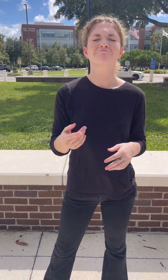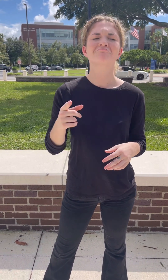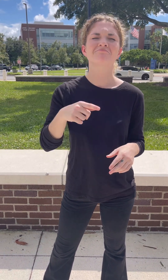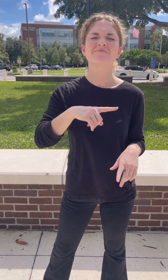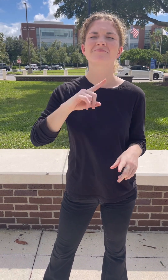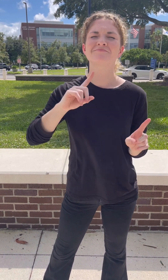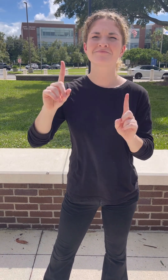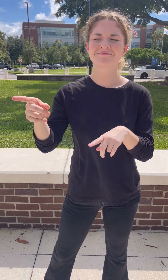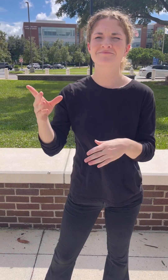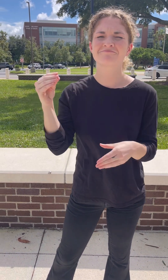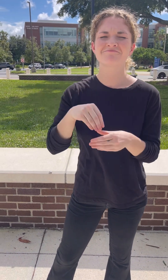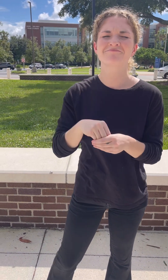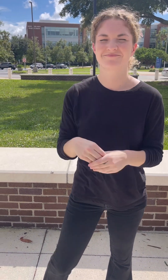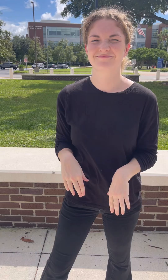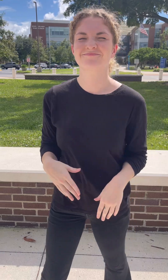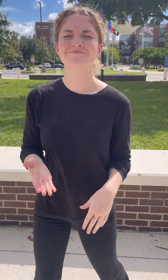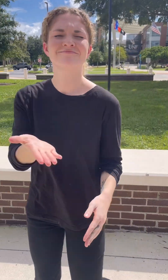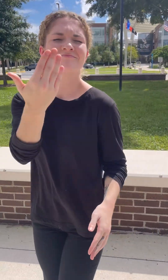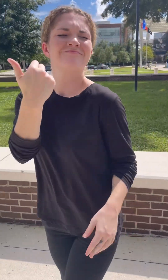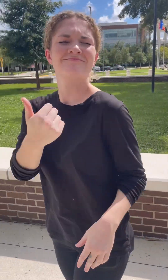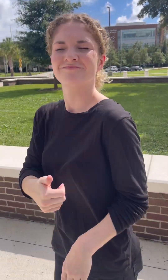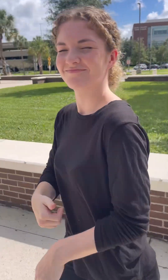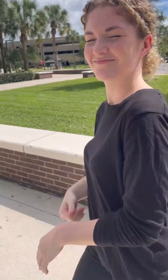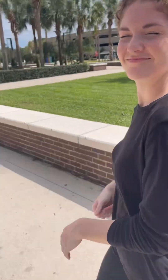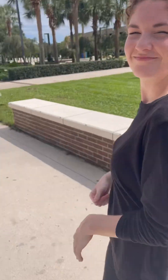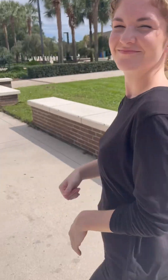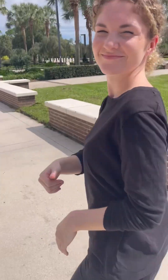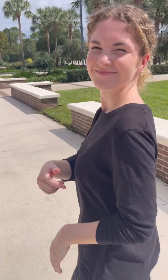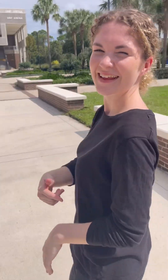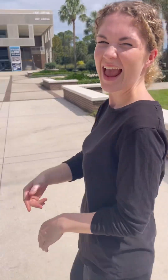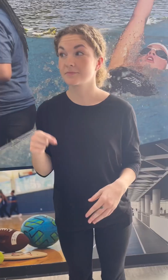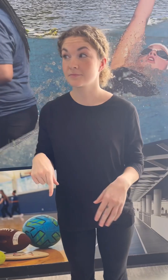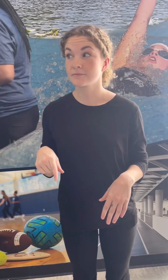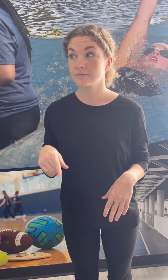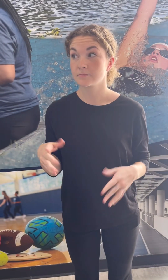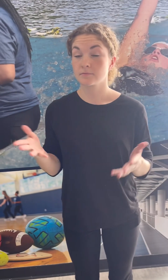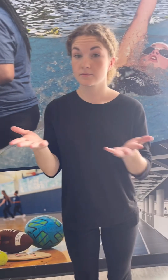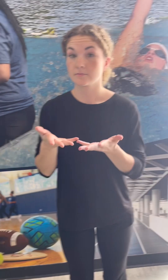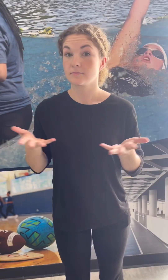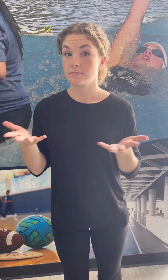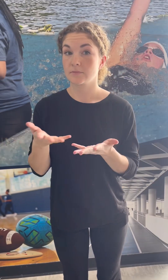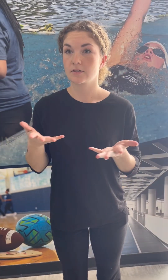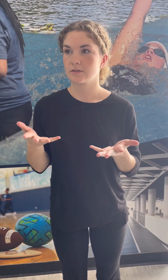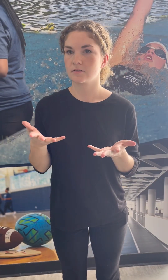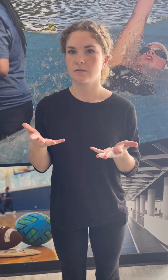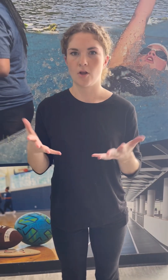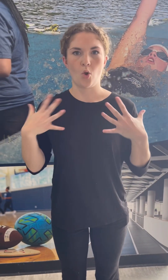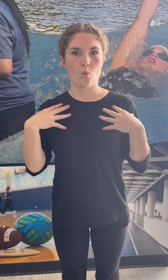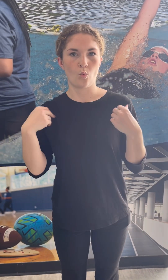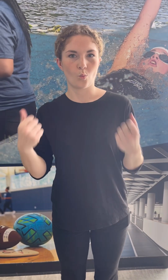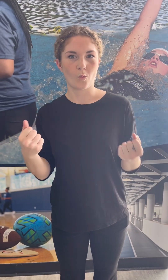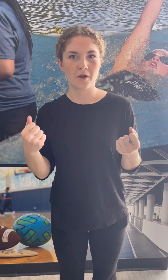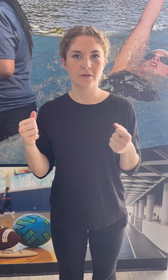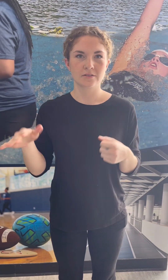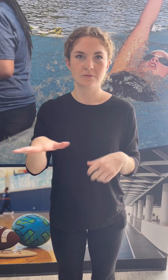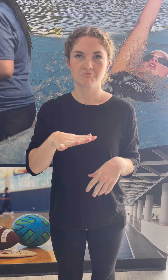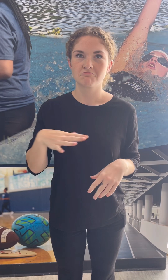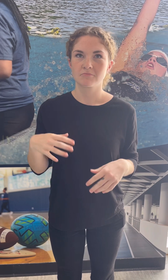hot. Literally can't see. This complex, a lot more than just your basic gym. You probably noticed the